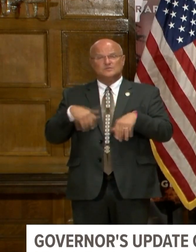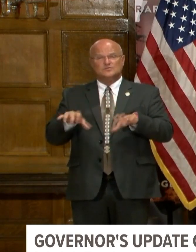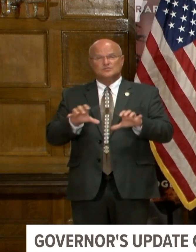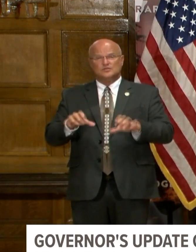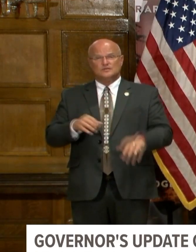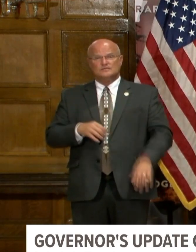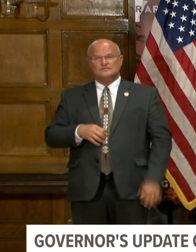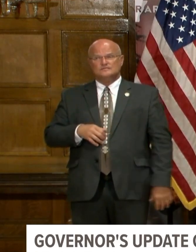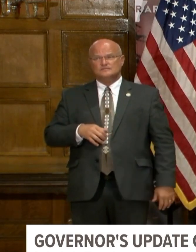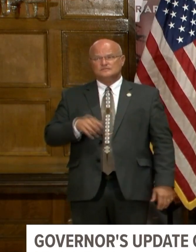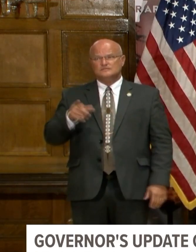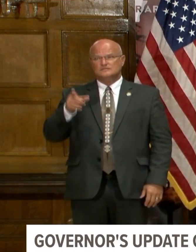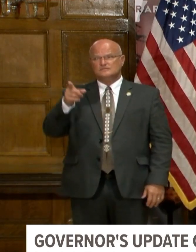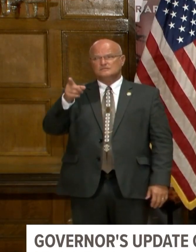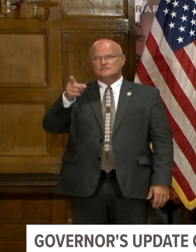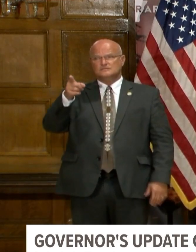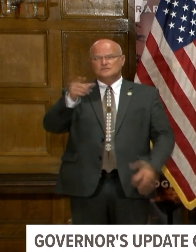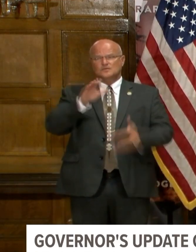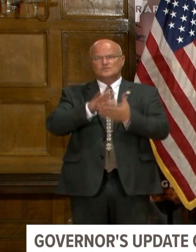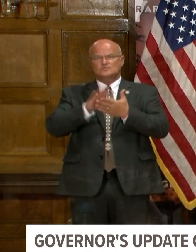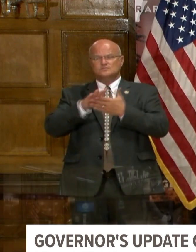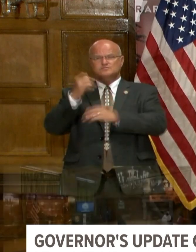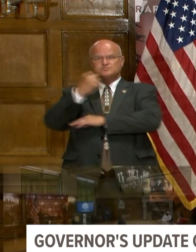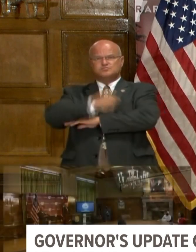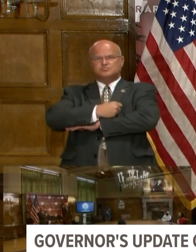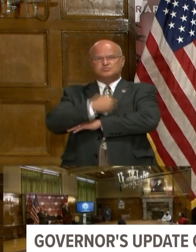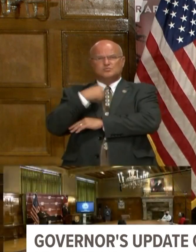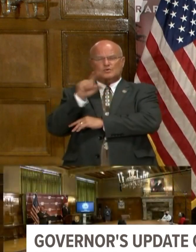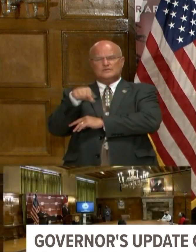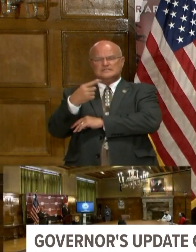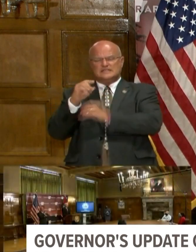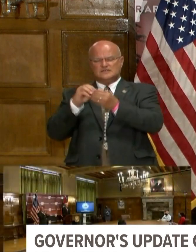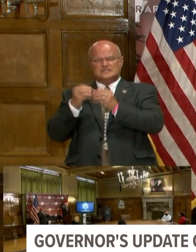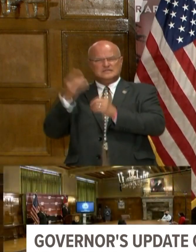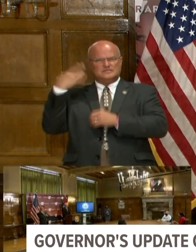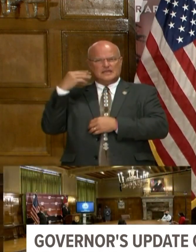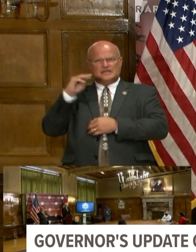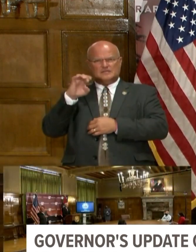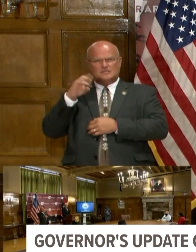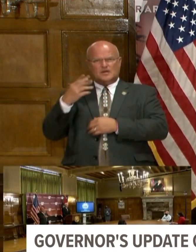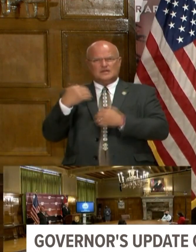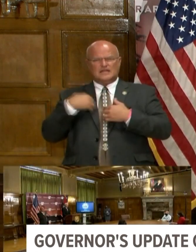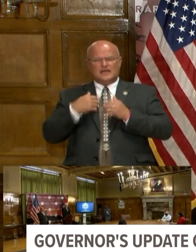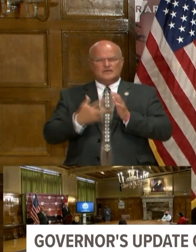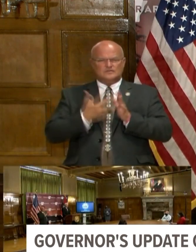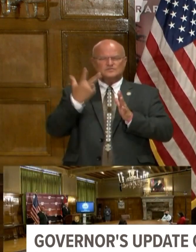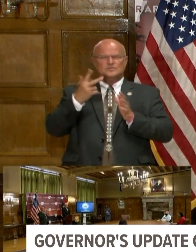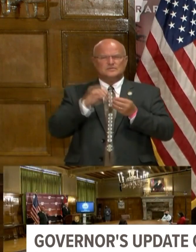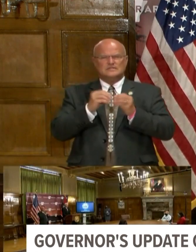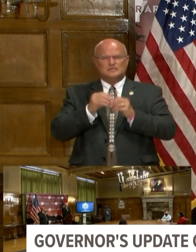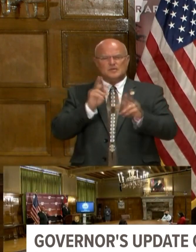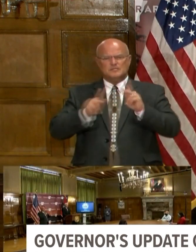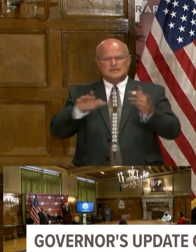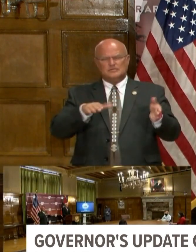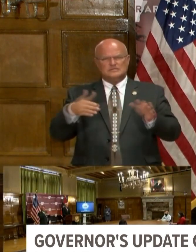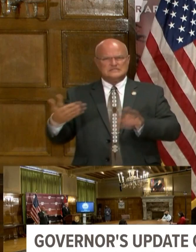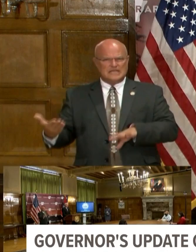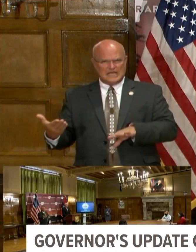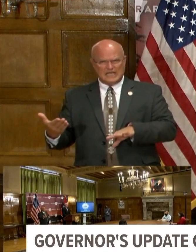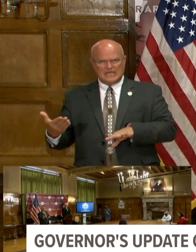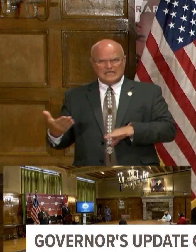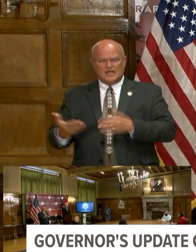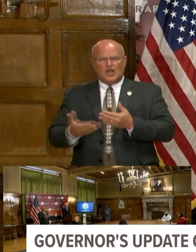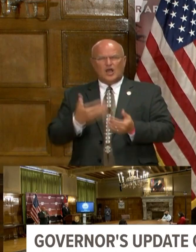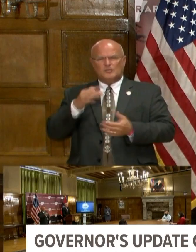should do. Governor, when you closed the schools down, we were in single digits back in March, and now we're in triple digits. People are dying.